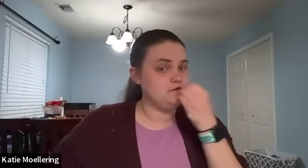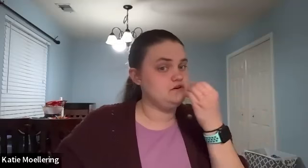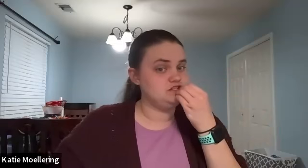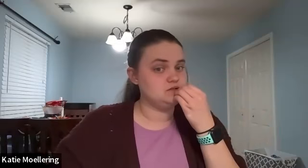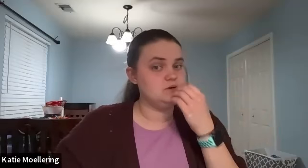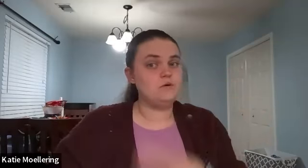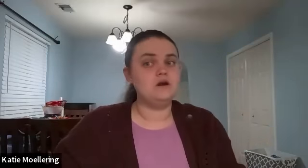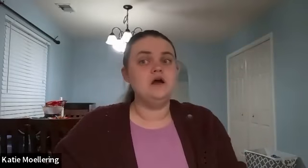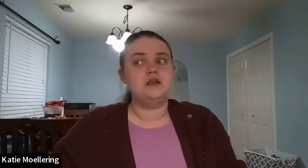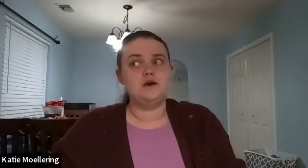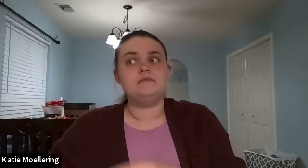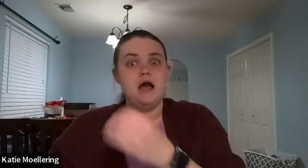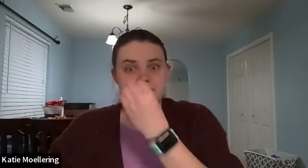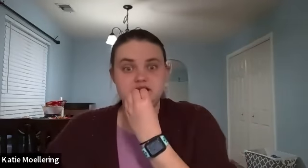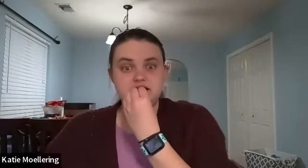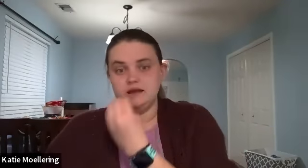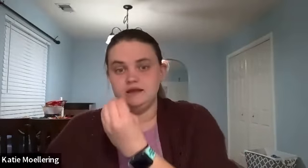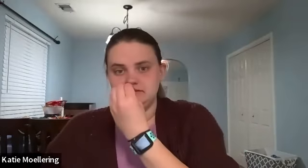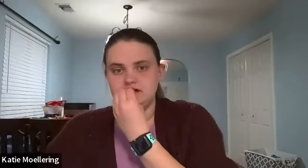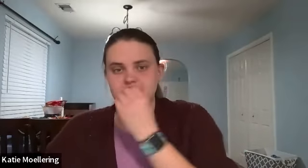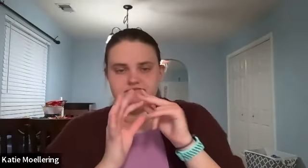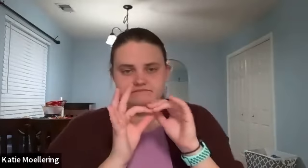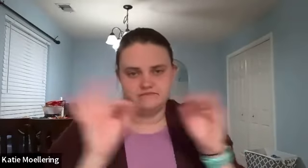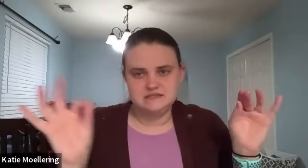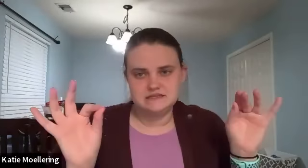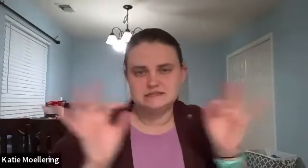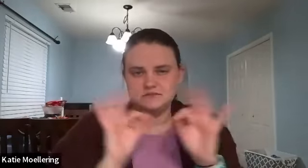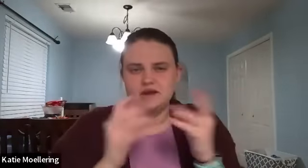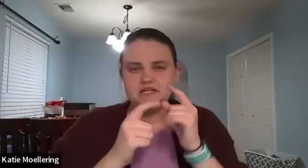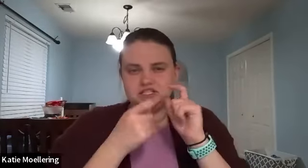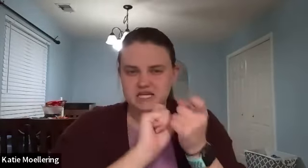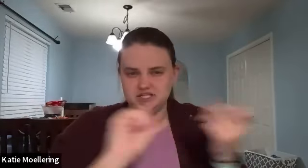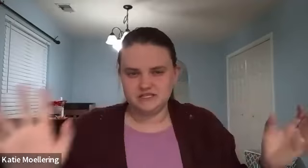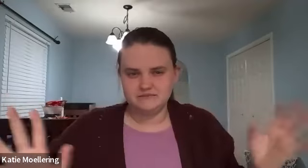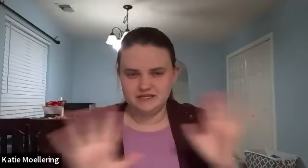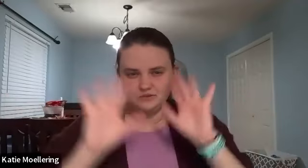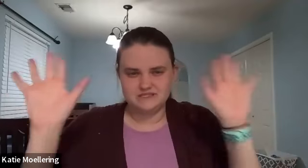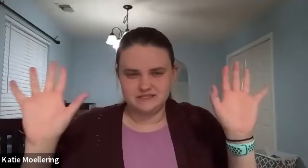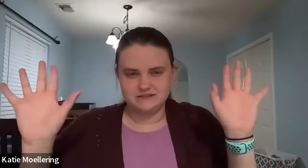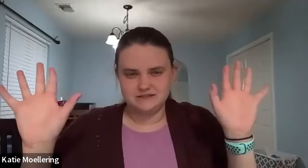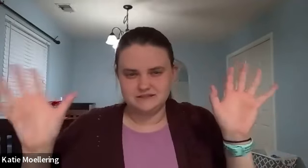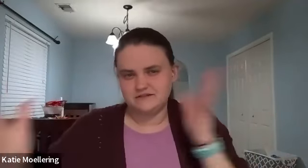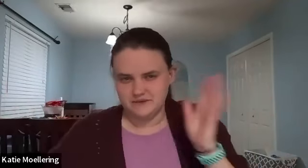food in general, or no, I'm eating it. It kind of doesn't simplify, but it changes it, makes more sense, if that makes